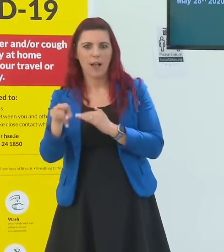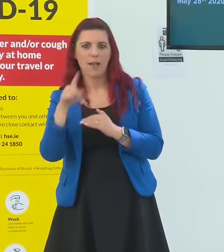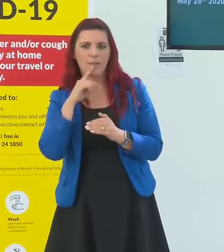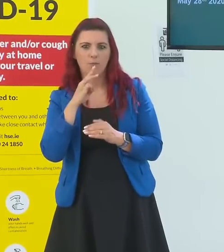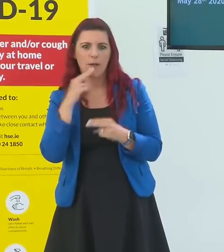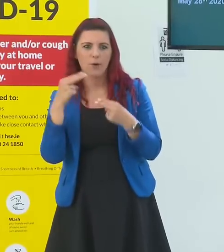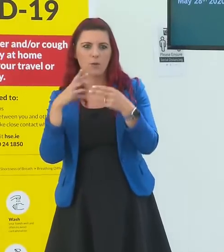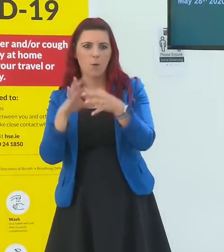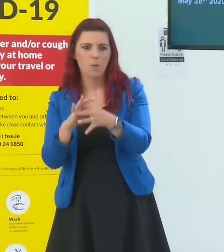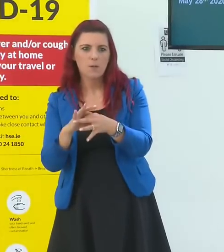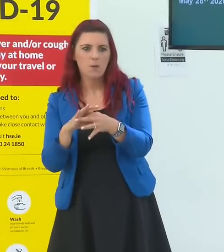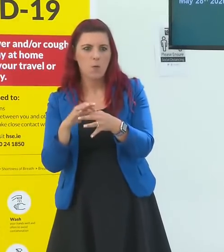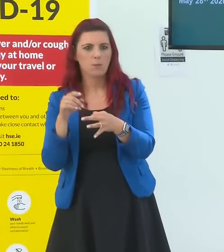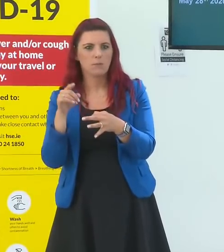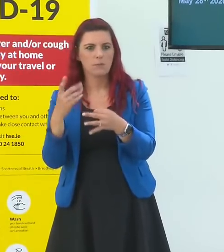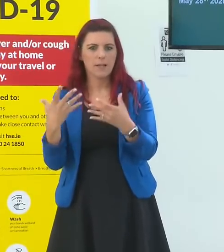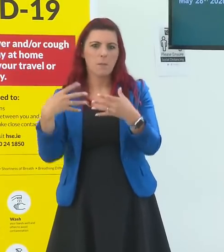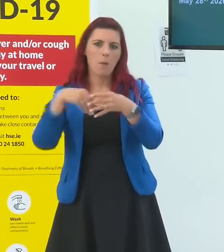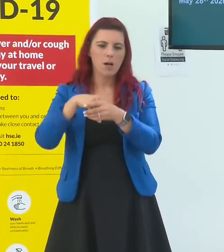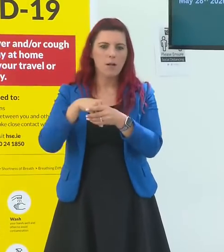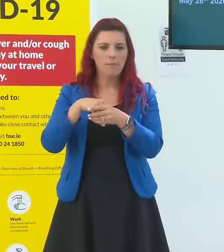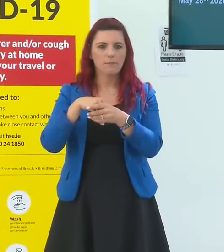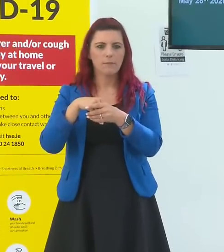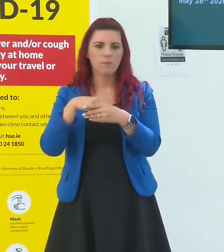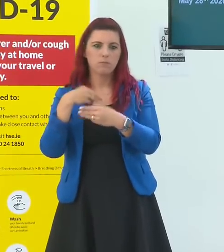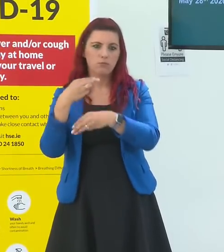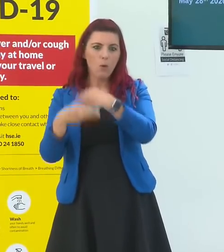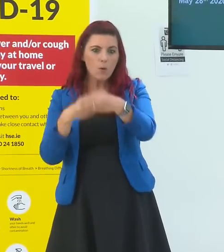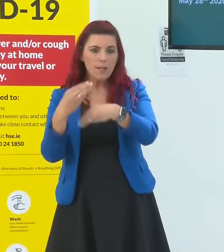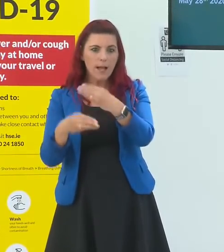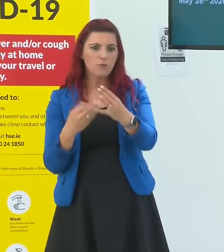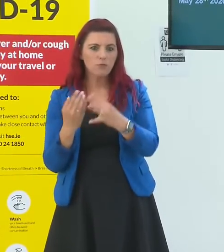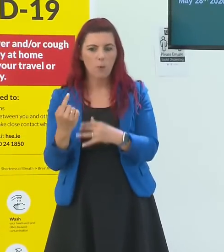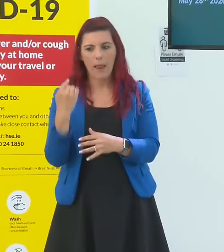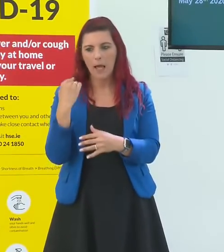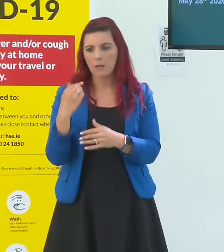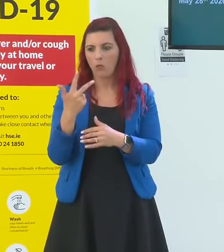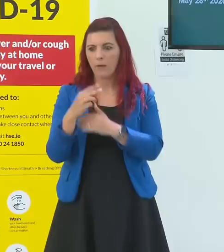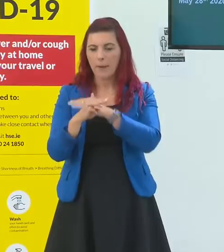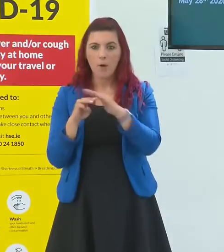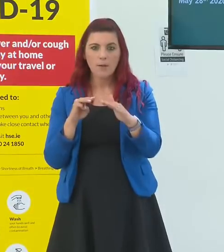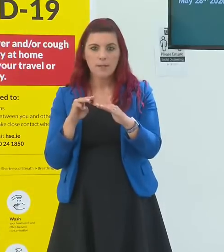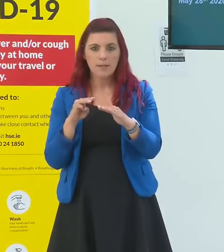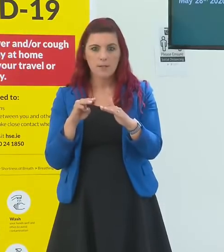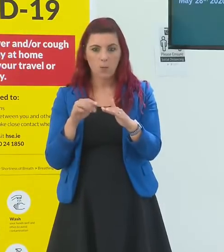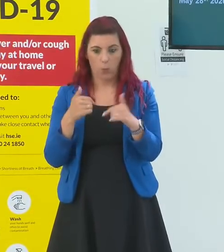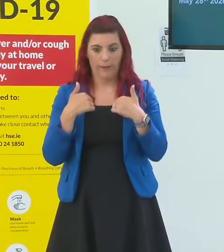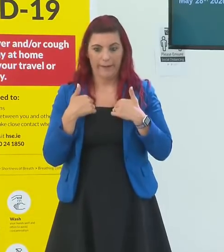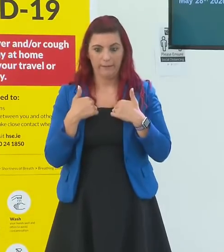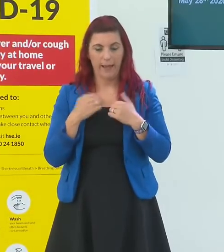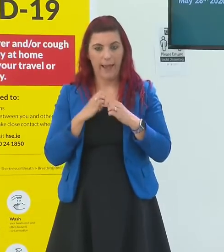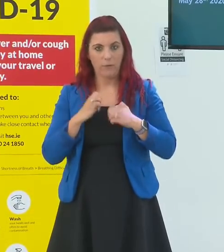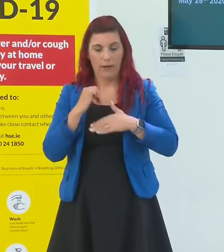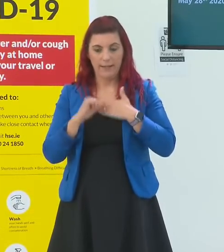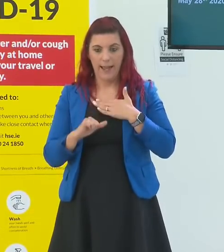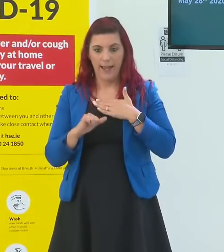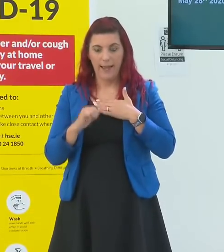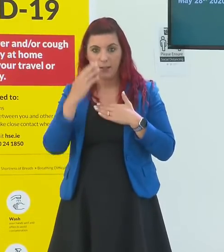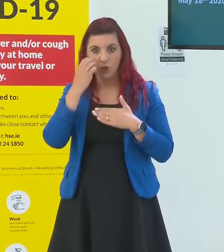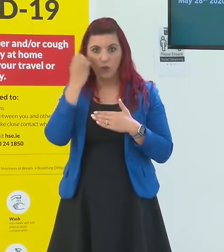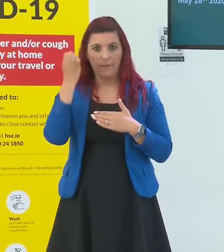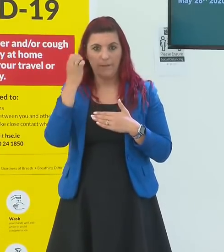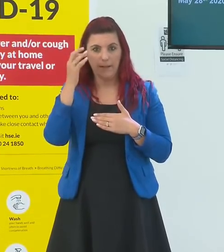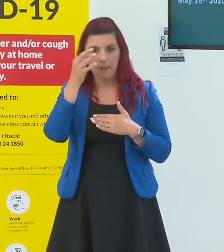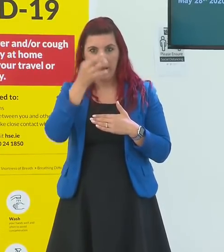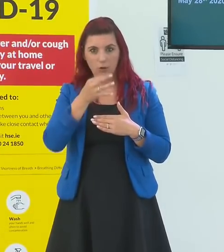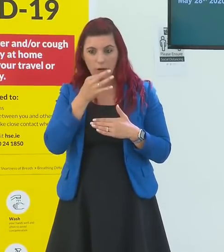homes. So as part of the processes over the last 3 months, I mean, on a daily basis, the Chief Inspector